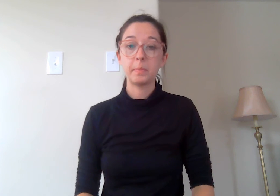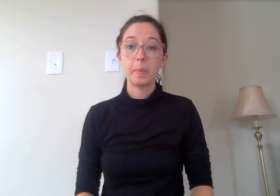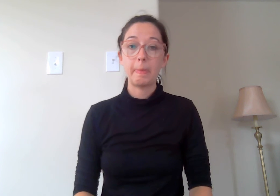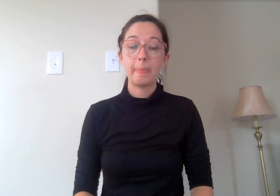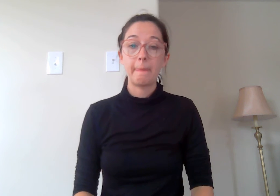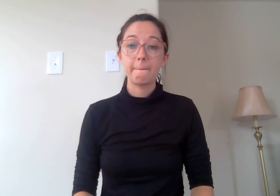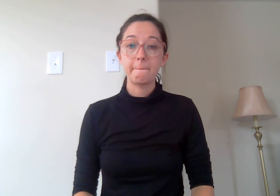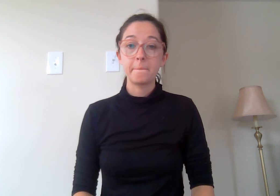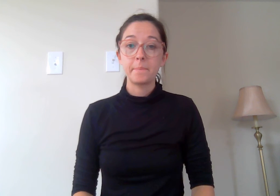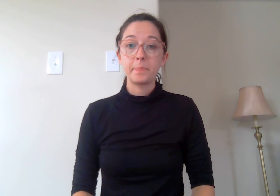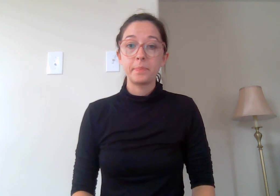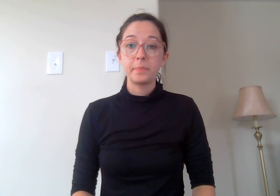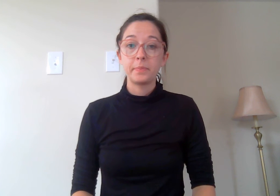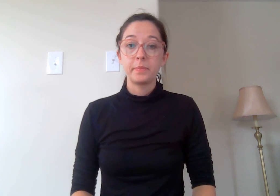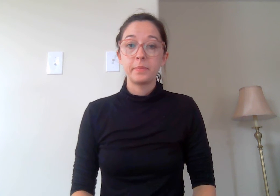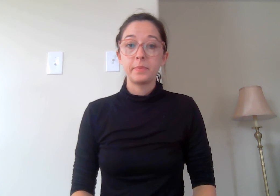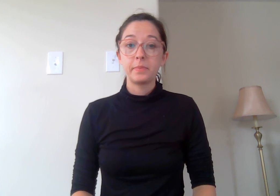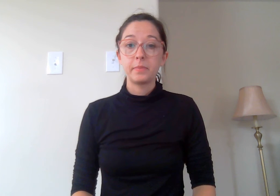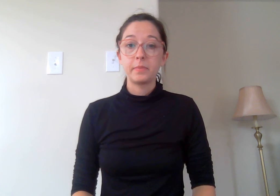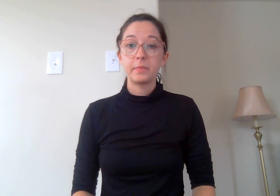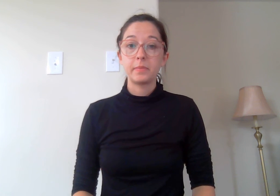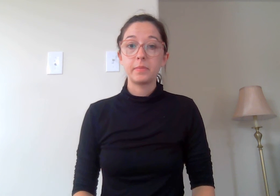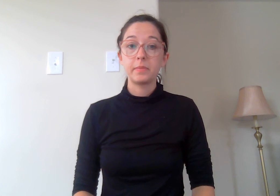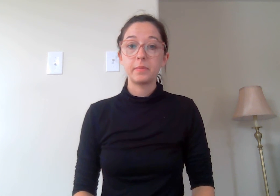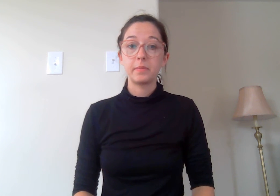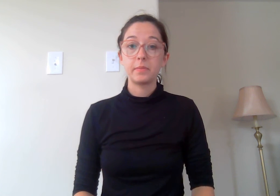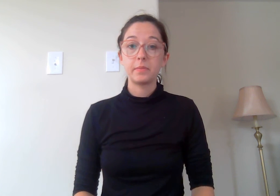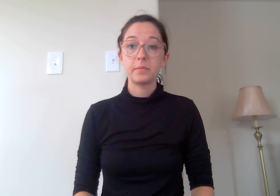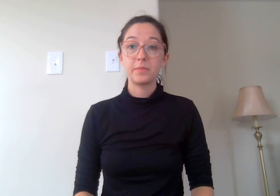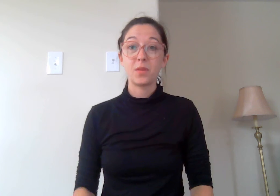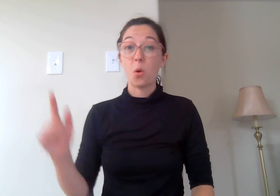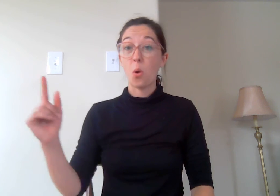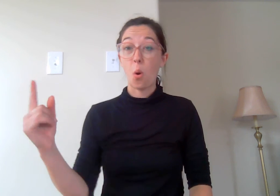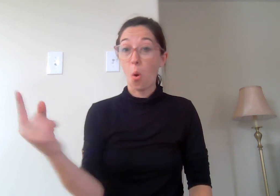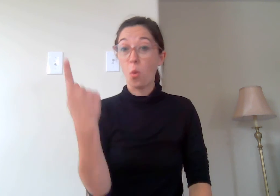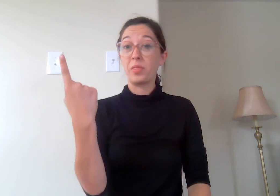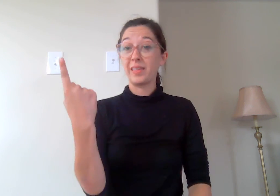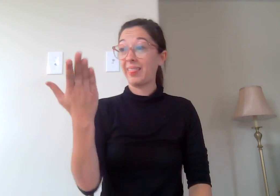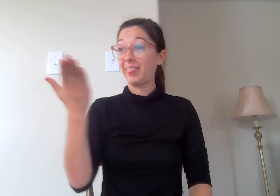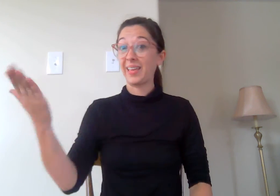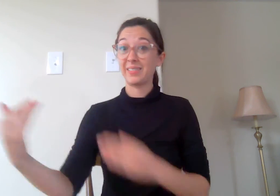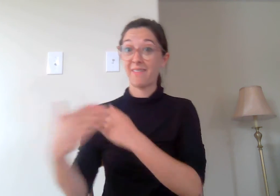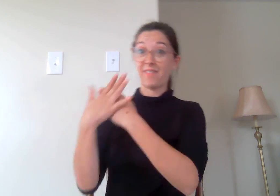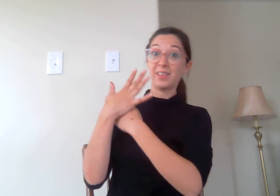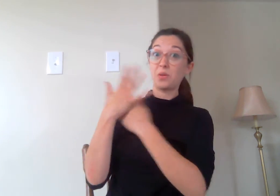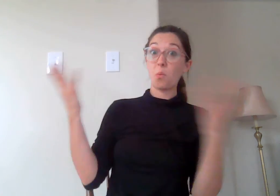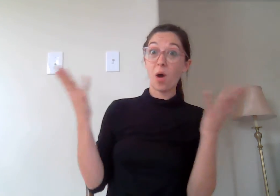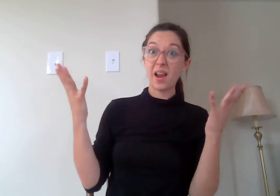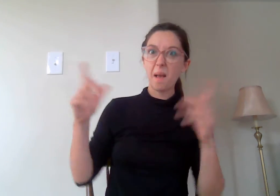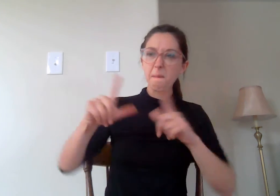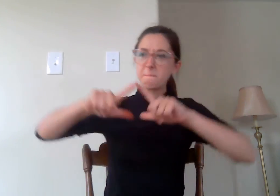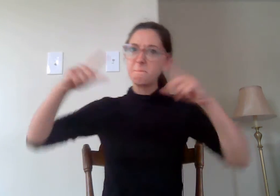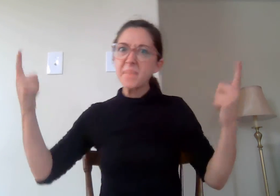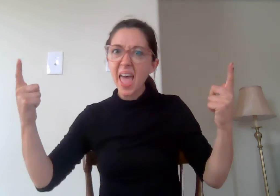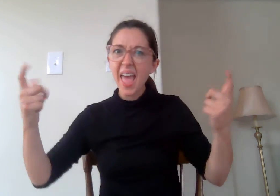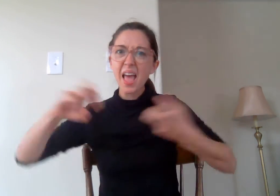things actually cause an emotional effect. We don't want people to get to that point. That's no way to live. So we